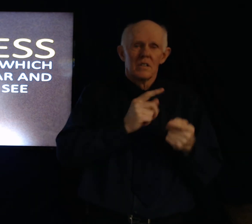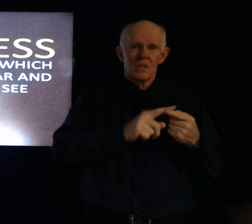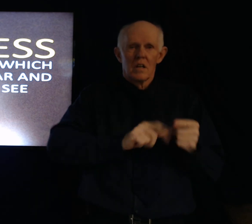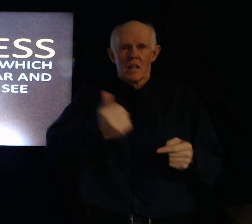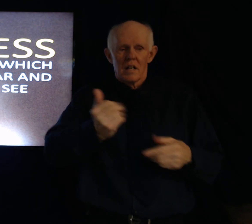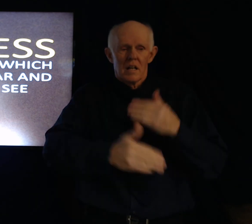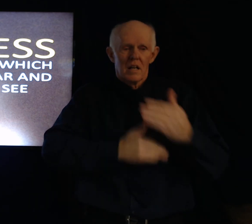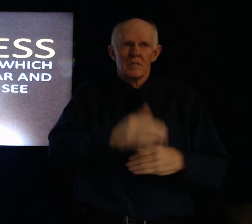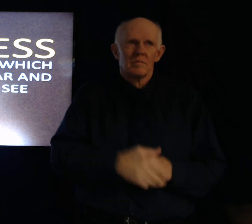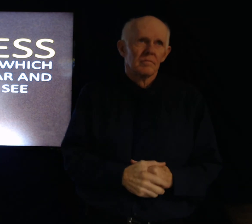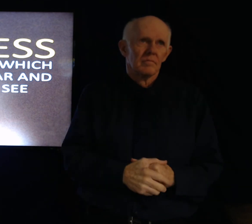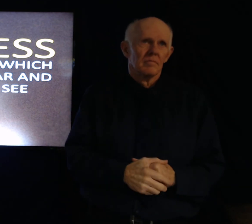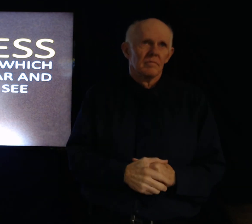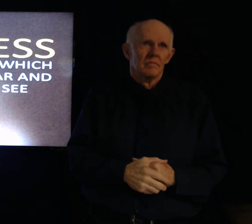love loving others